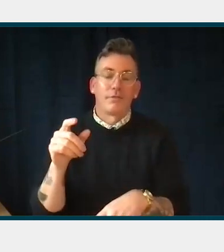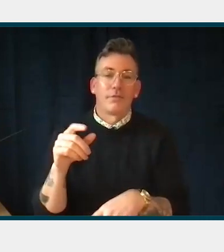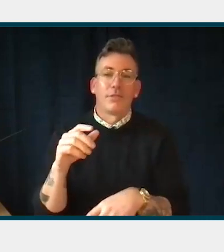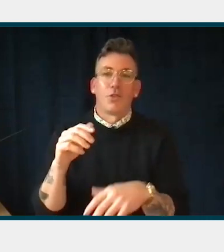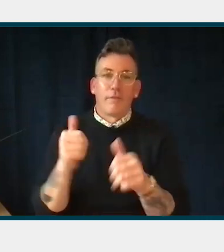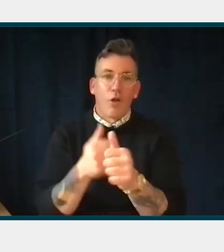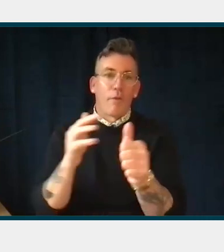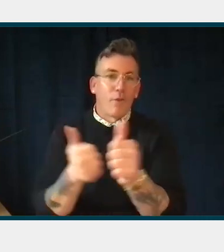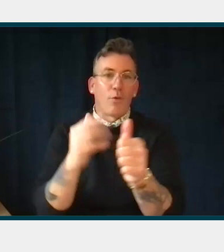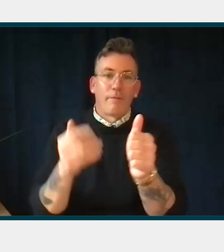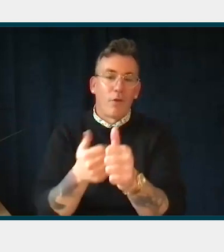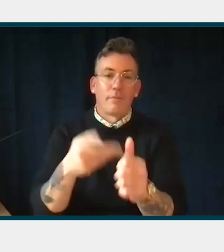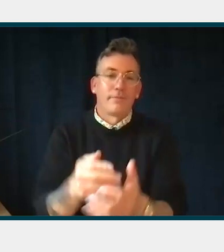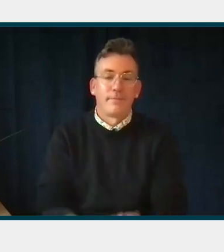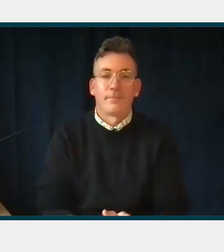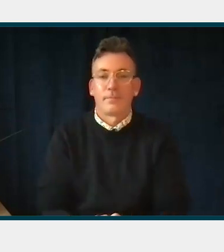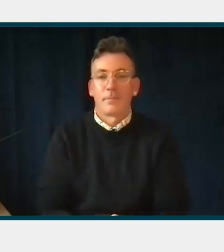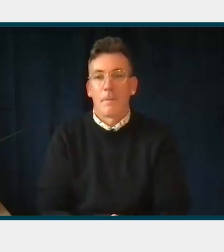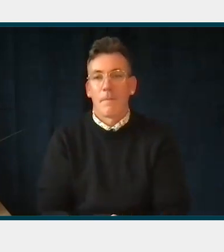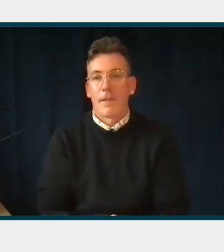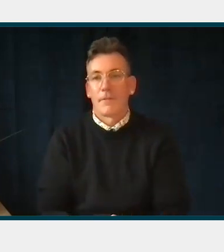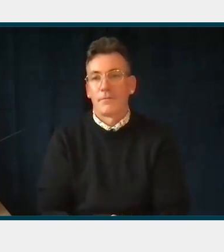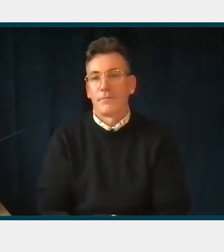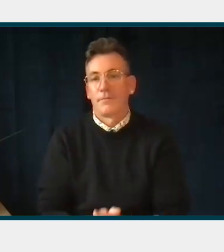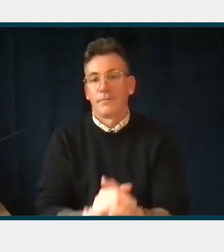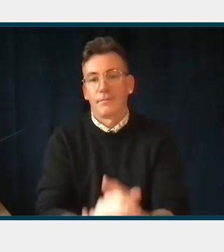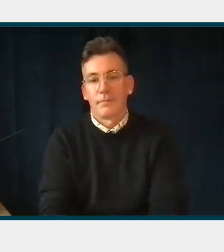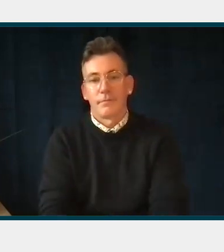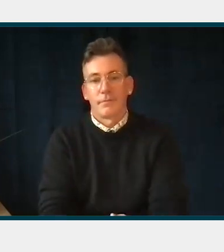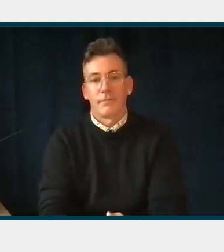And there's many deaf authors. Follow them.